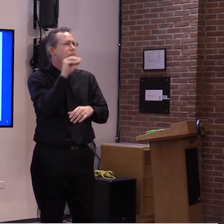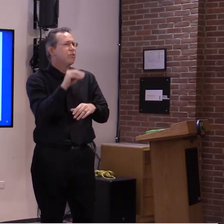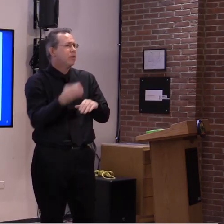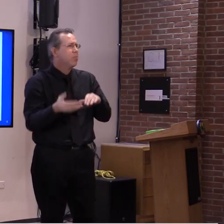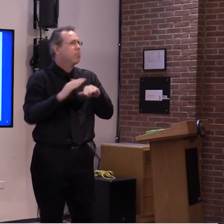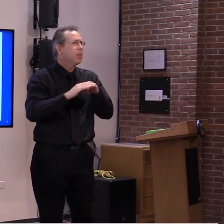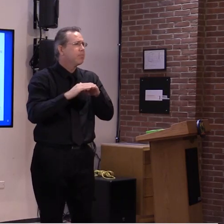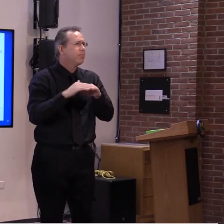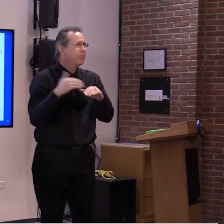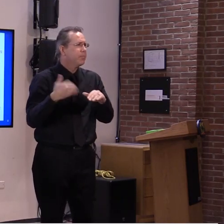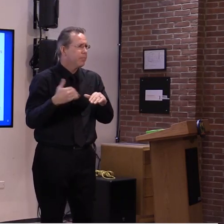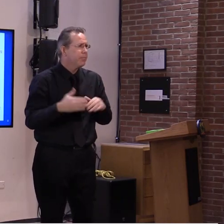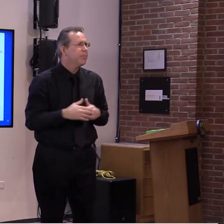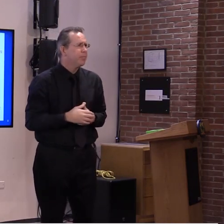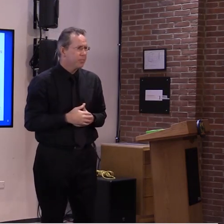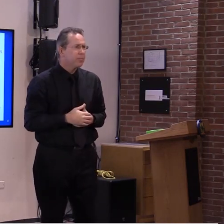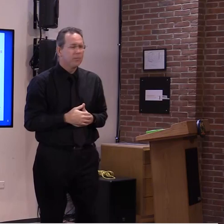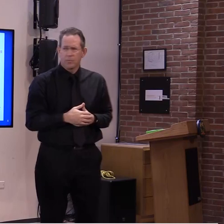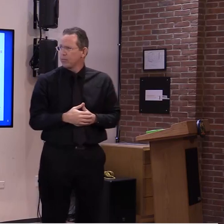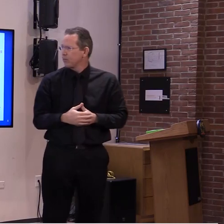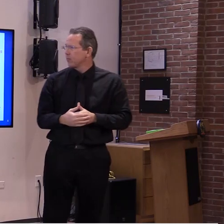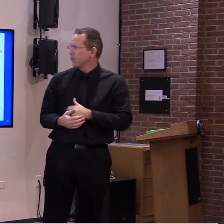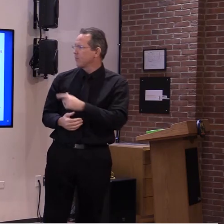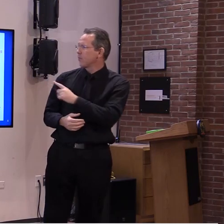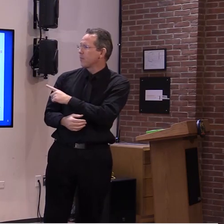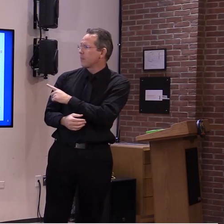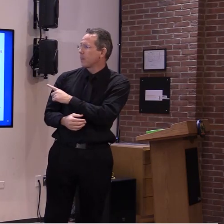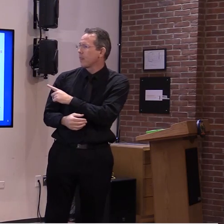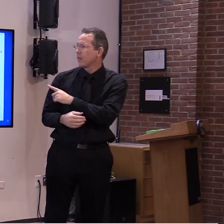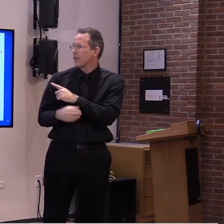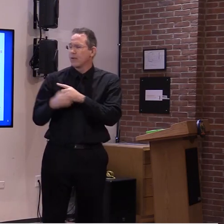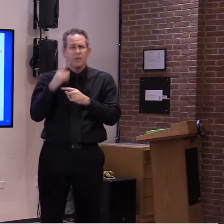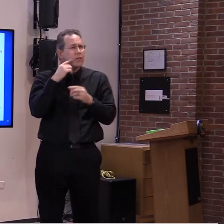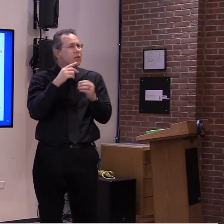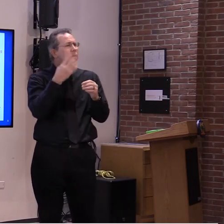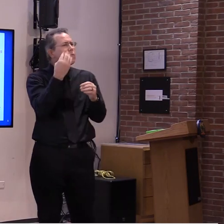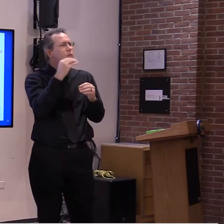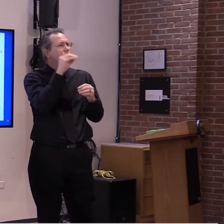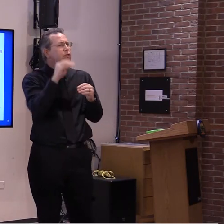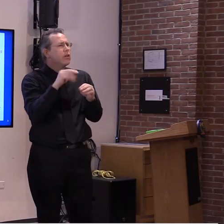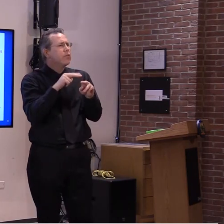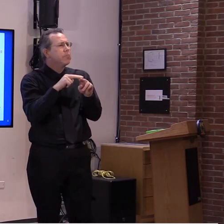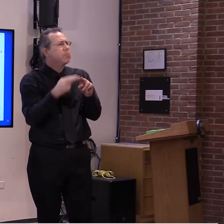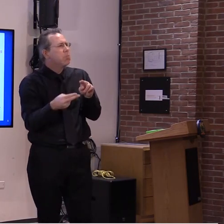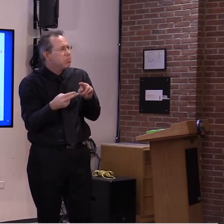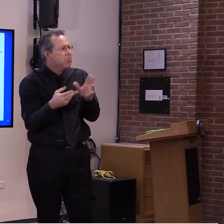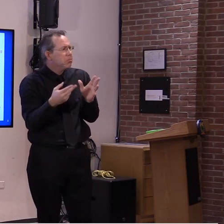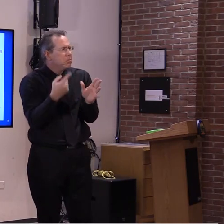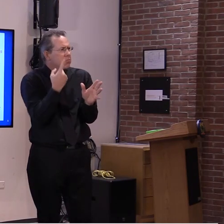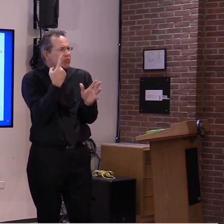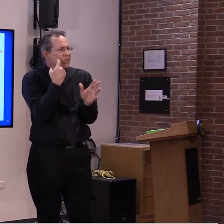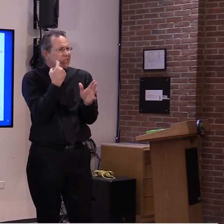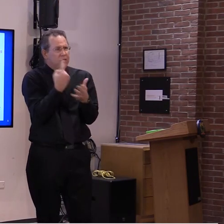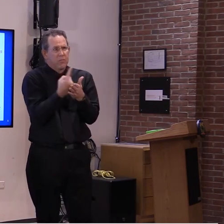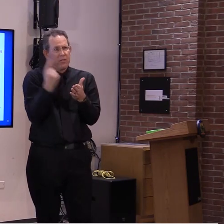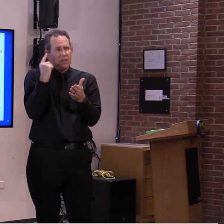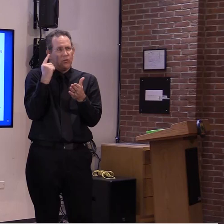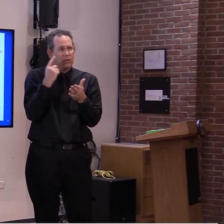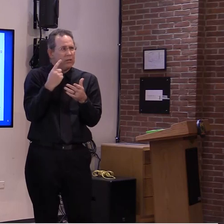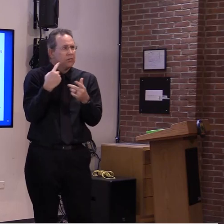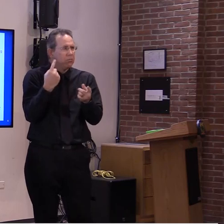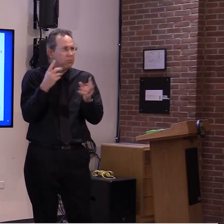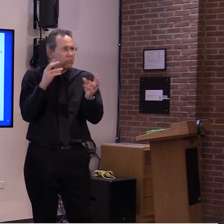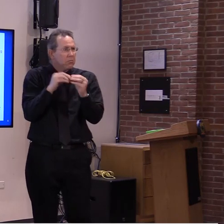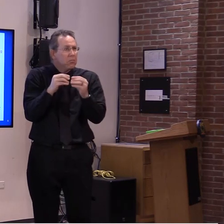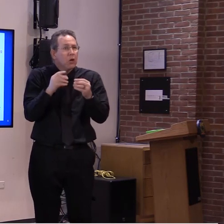pandemic. Further, even though cases went up over the past week, regional testing went